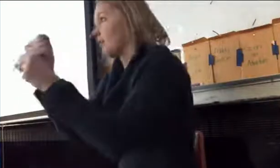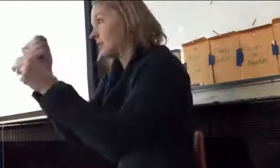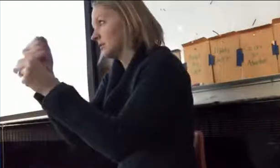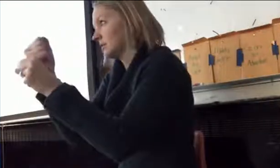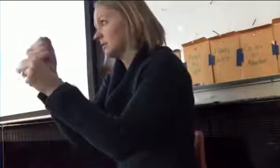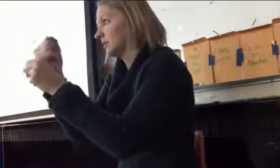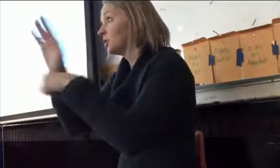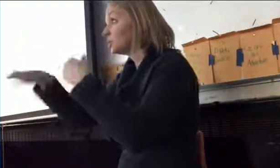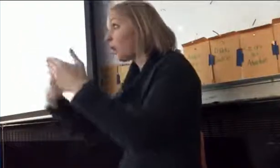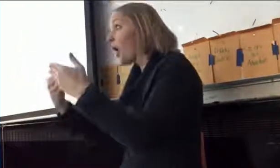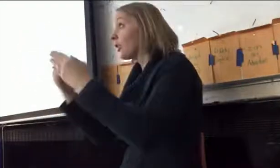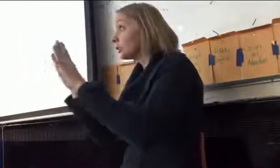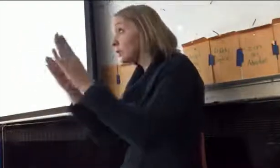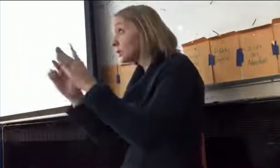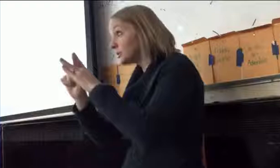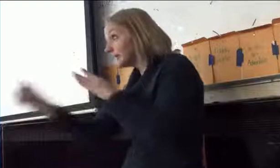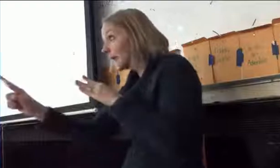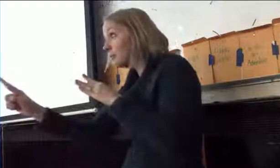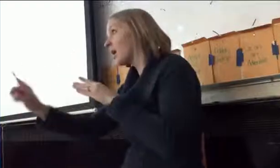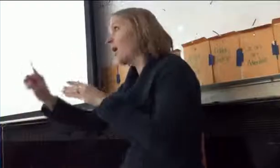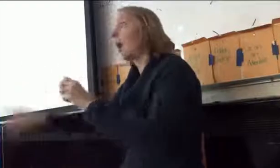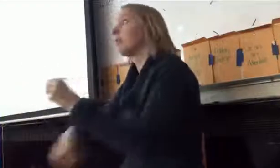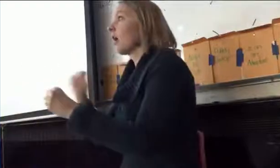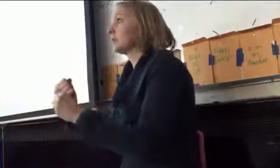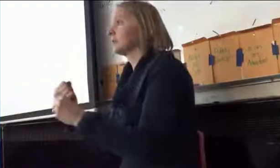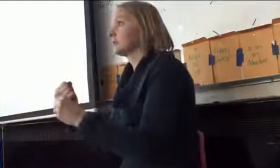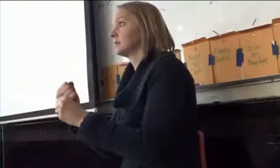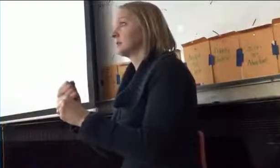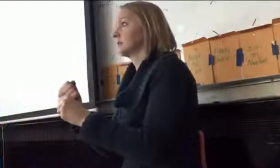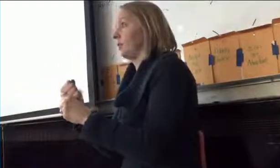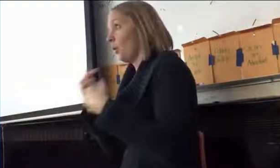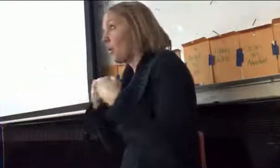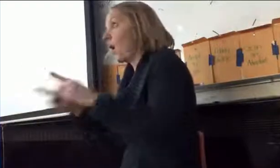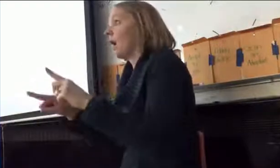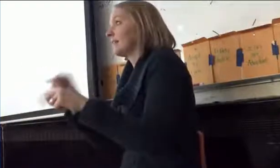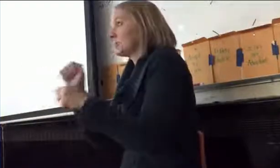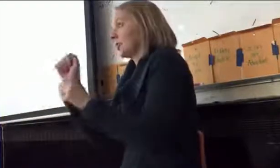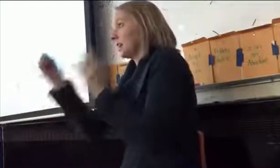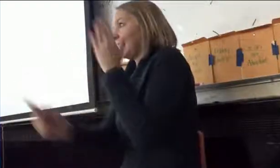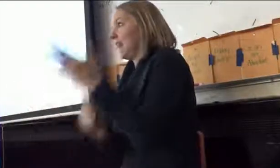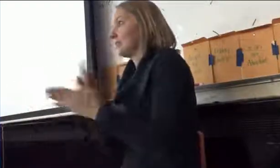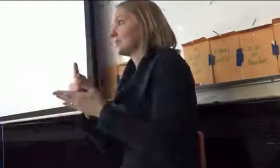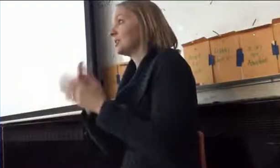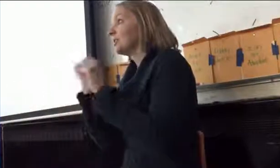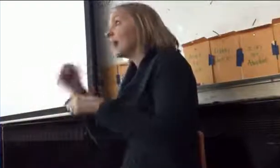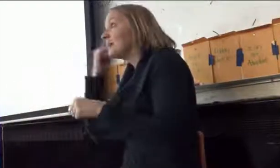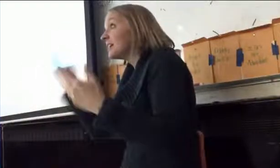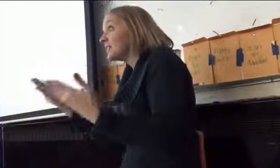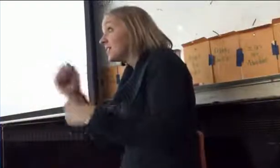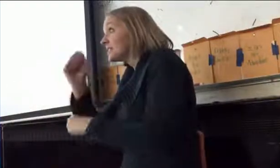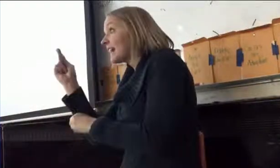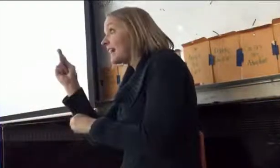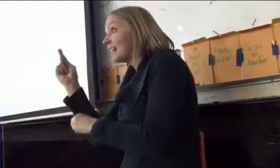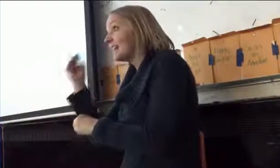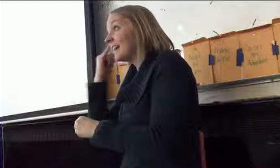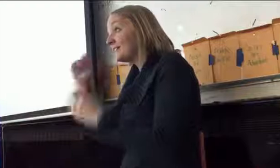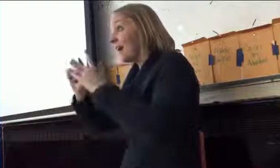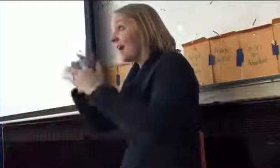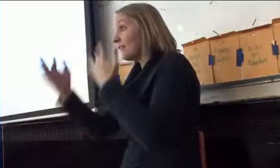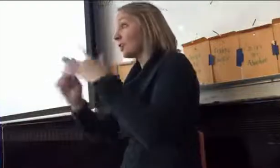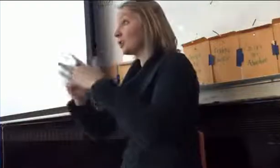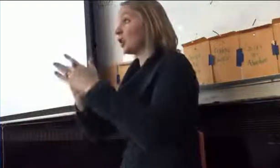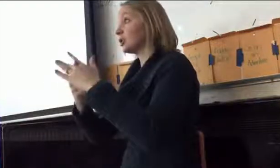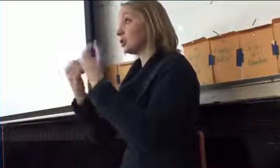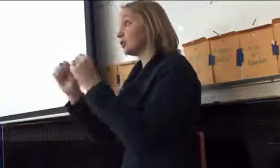to escape were all locked between the working hours. So imagine if you're at Skyline, a fire breaks out, you guys all go to run